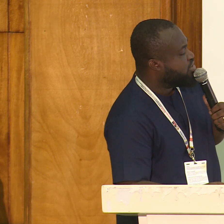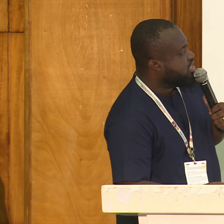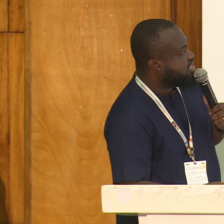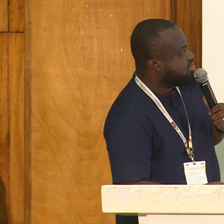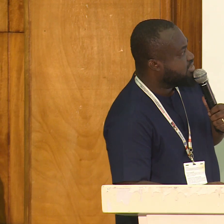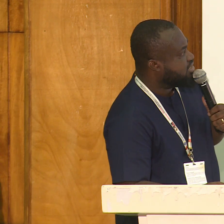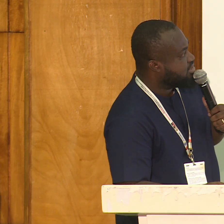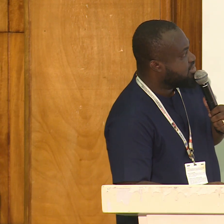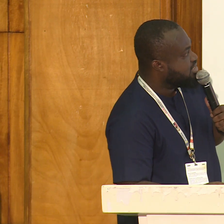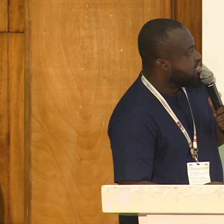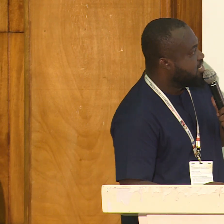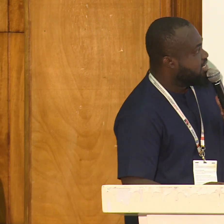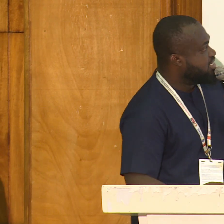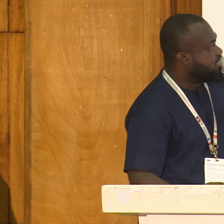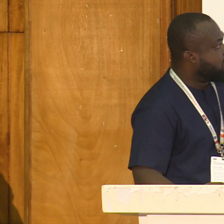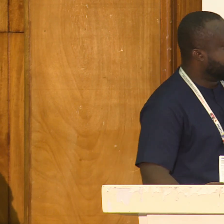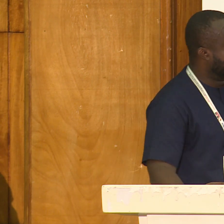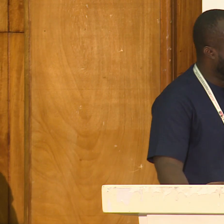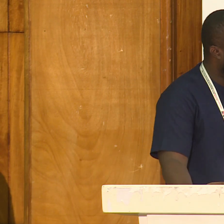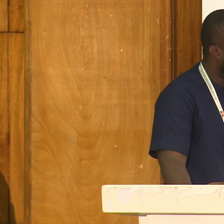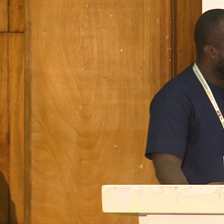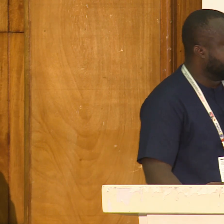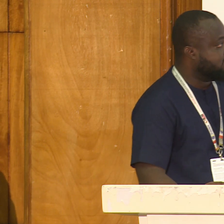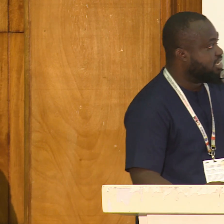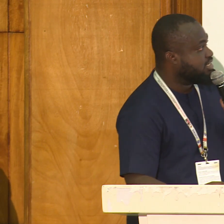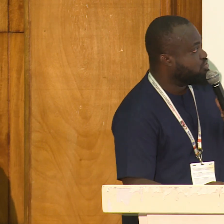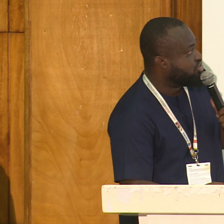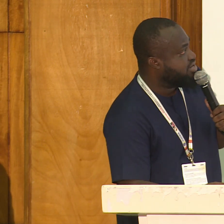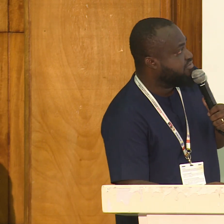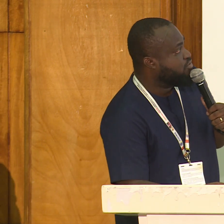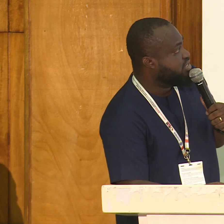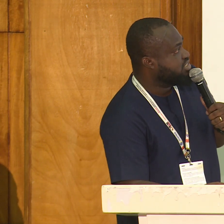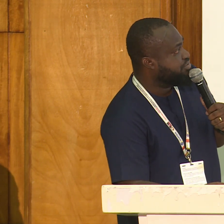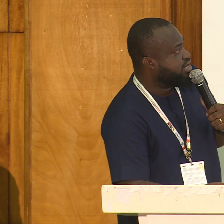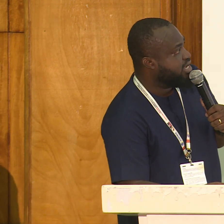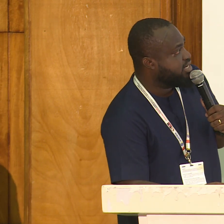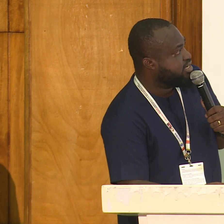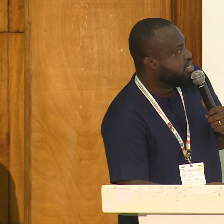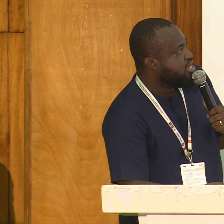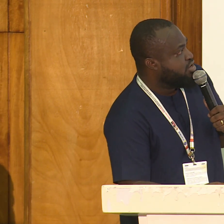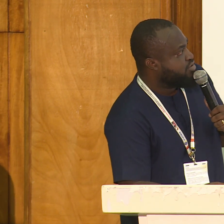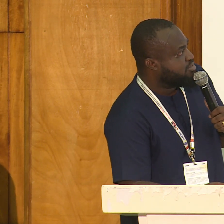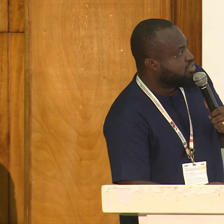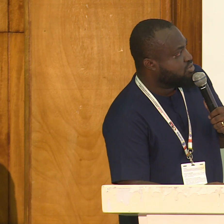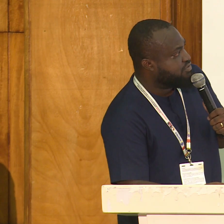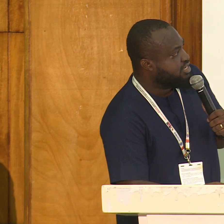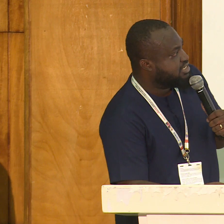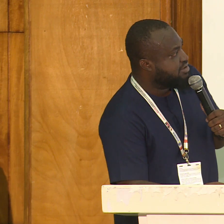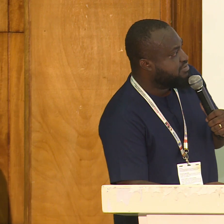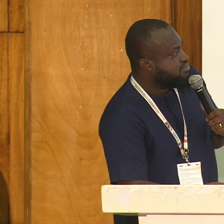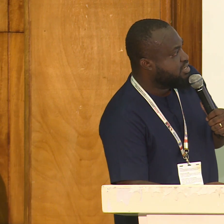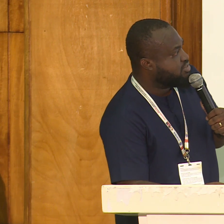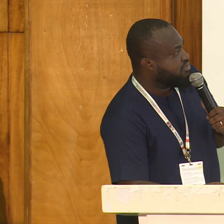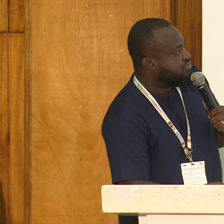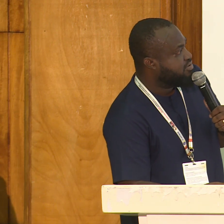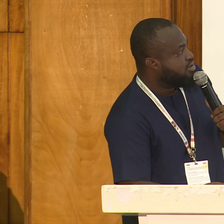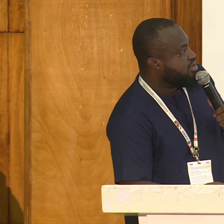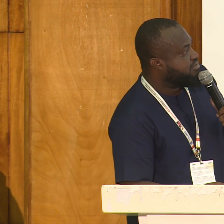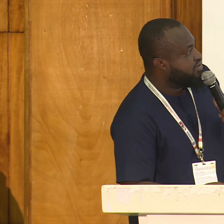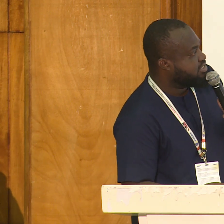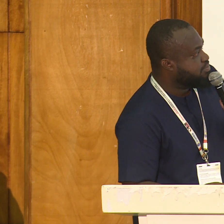group communication sessions. These outreach sessions are designed to share information regarding transmission of HIV, means